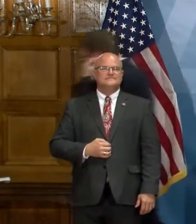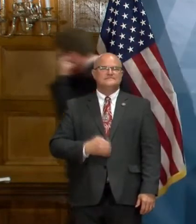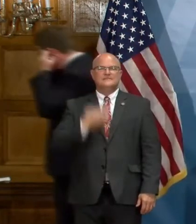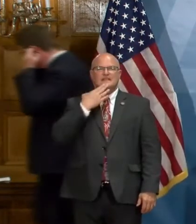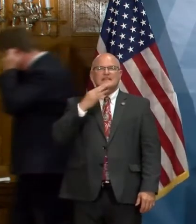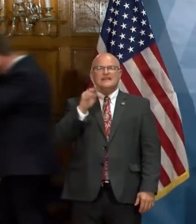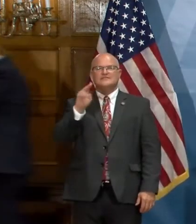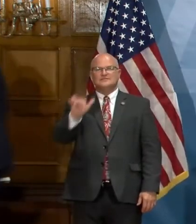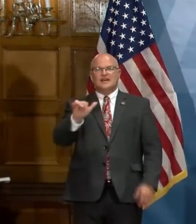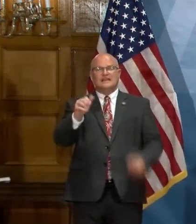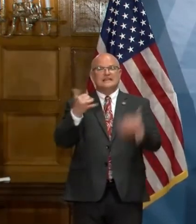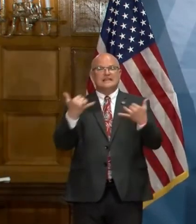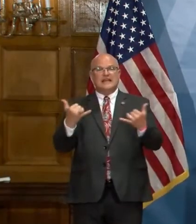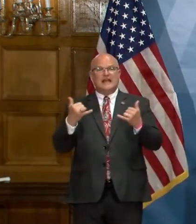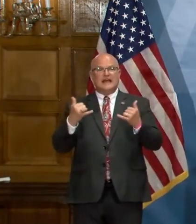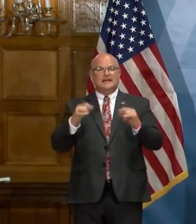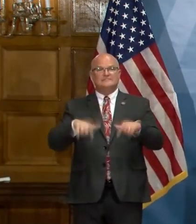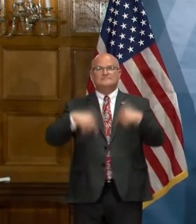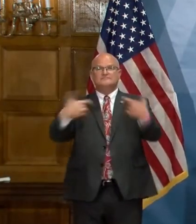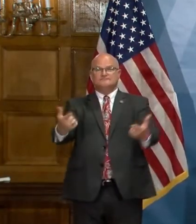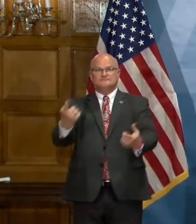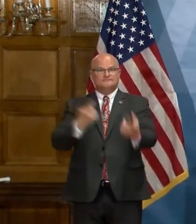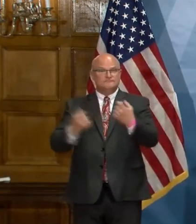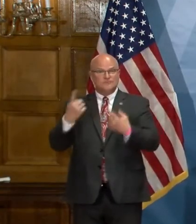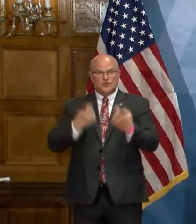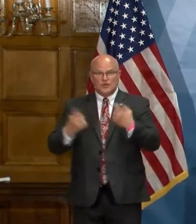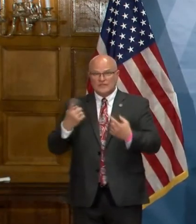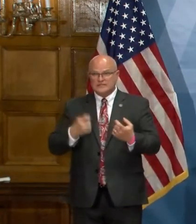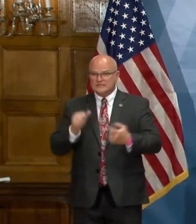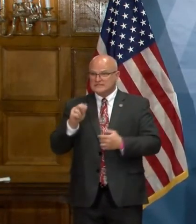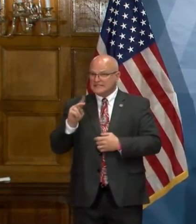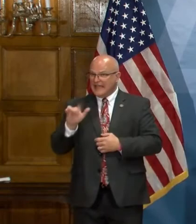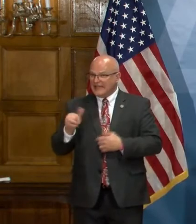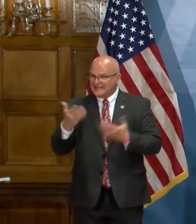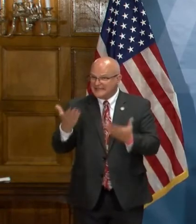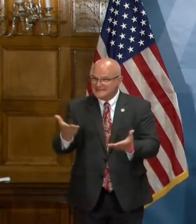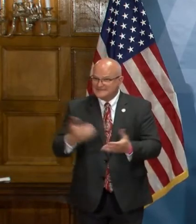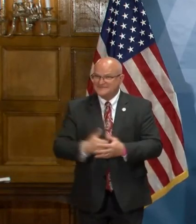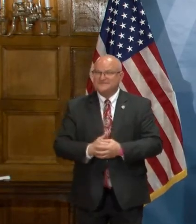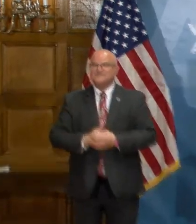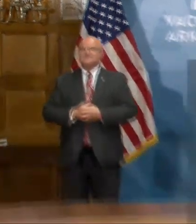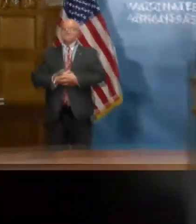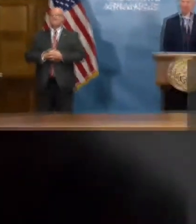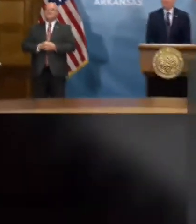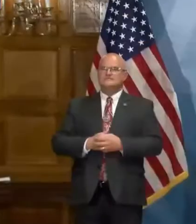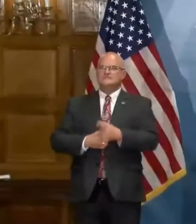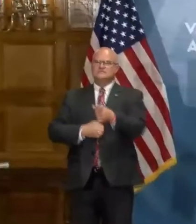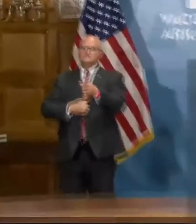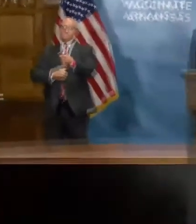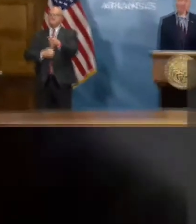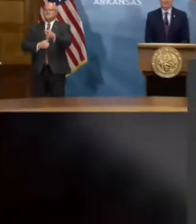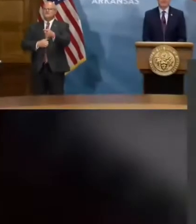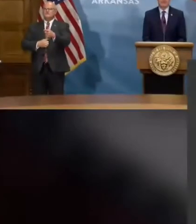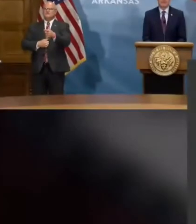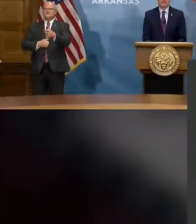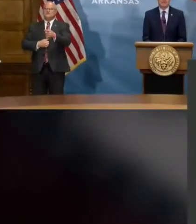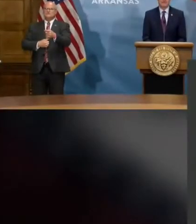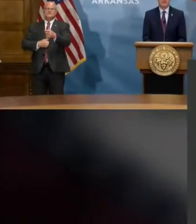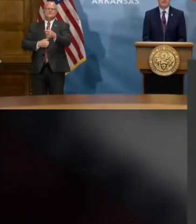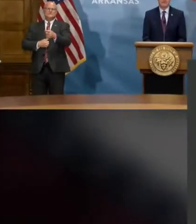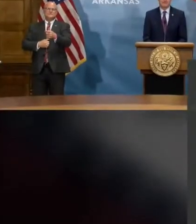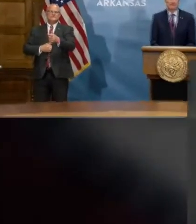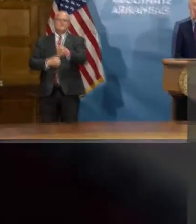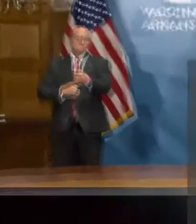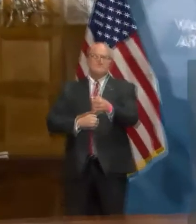Thank you, Johnny. And with that, we'll take any questions. Andy, do you have anything? Are you concerned about just the overall pace